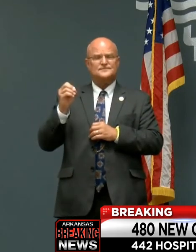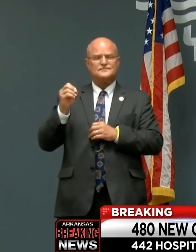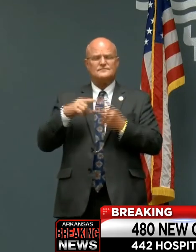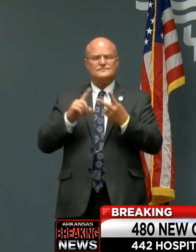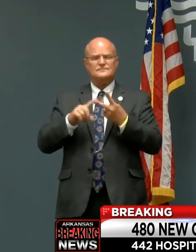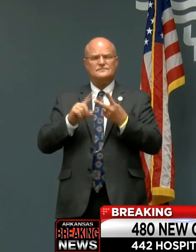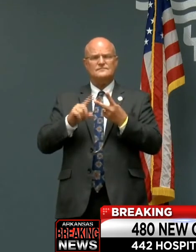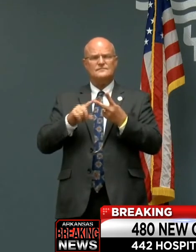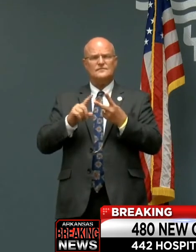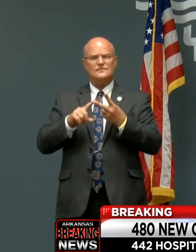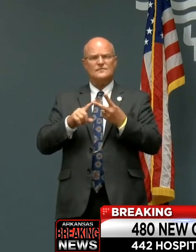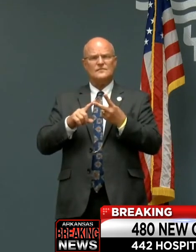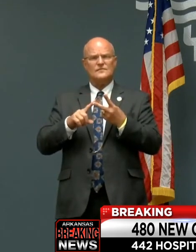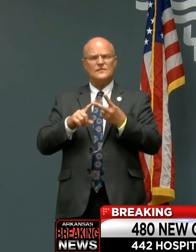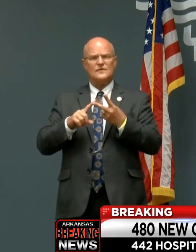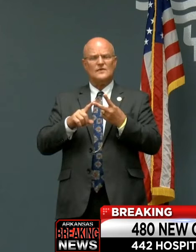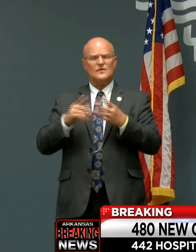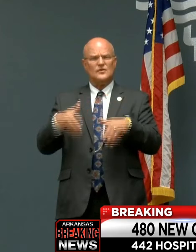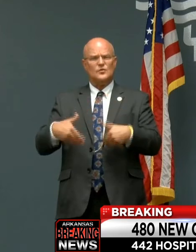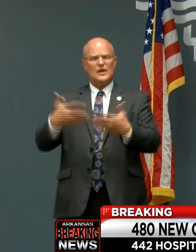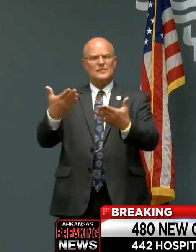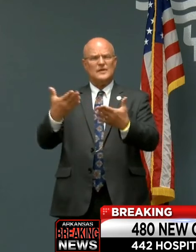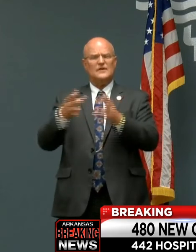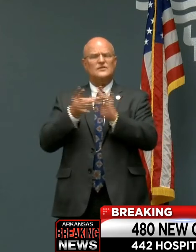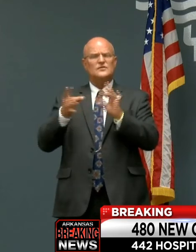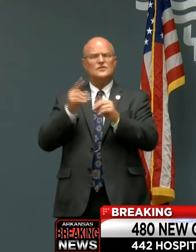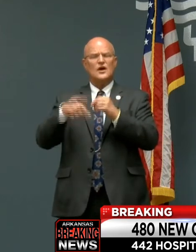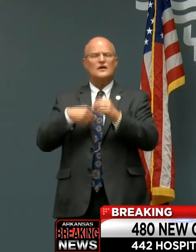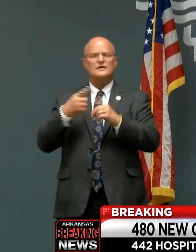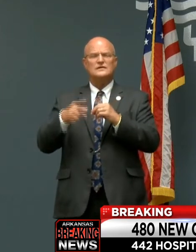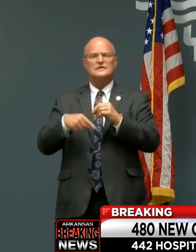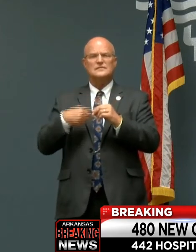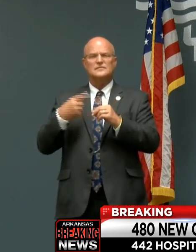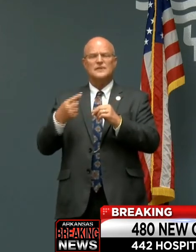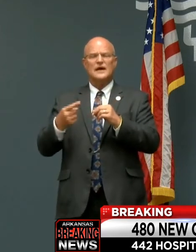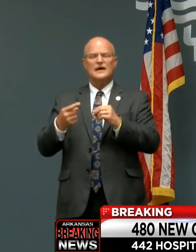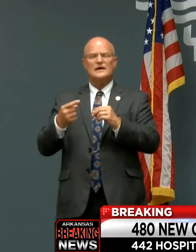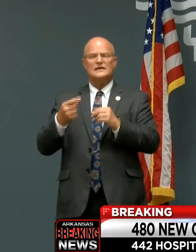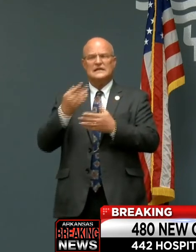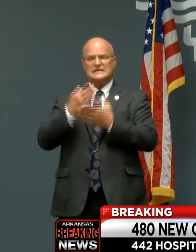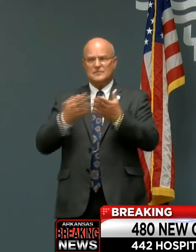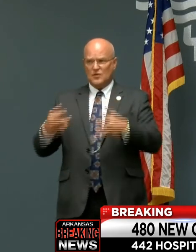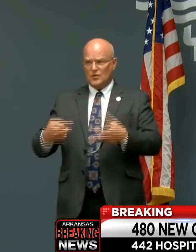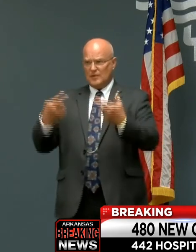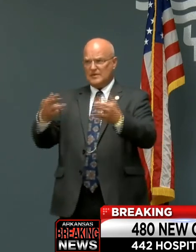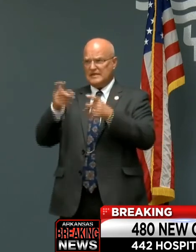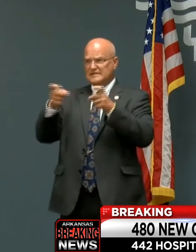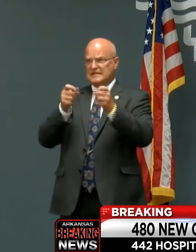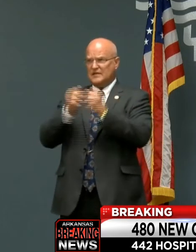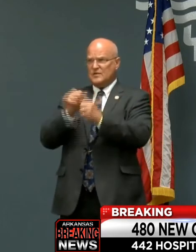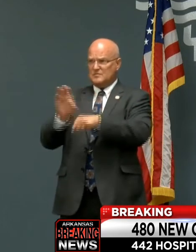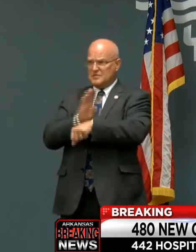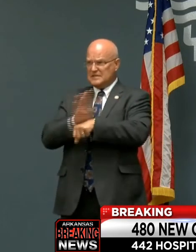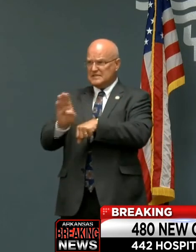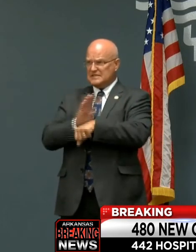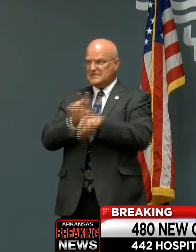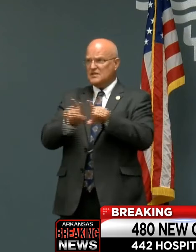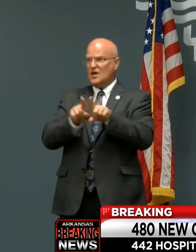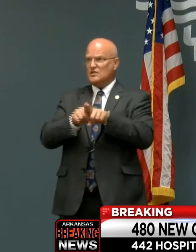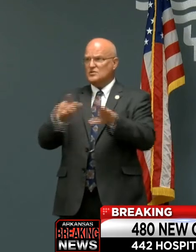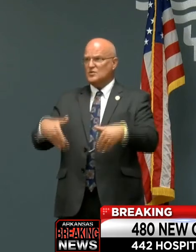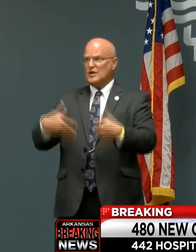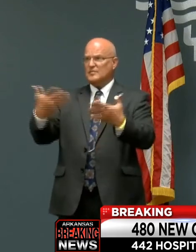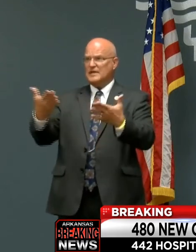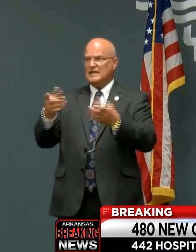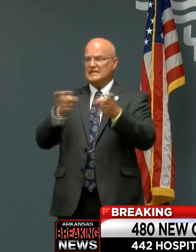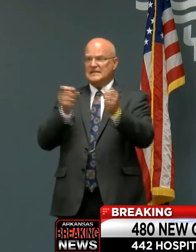part of the question was on the recommendations. You talked about some of the recommendations dealing with businesses. There were also recommendations